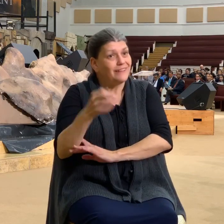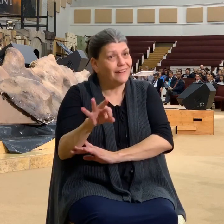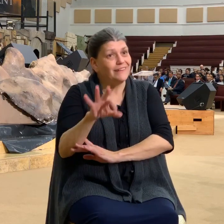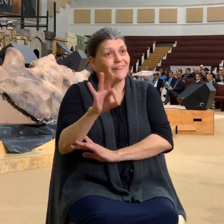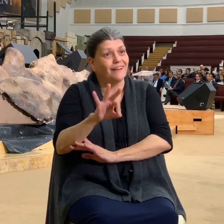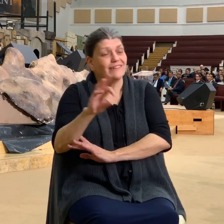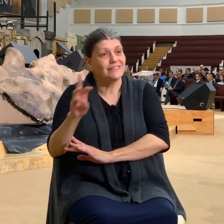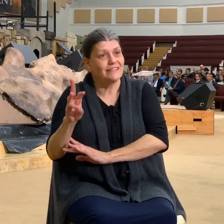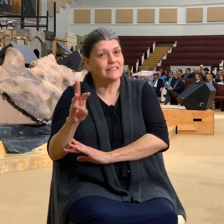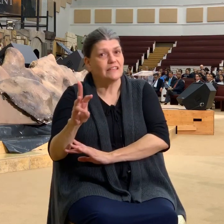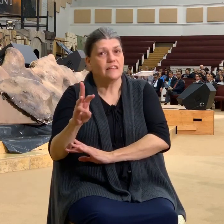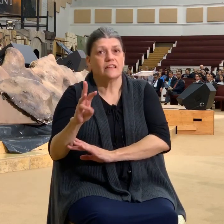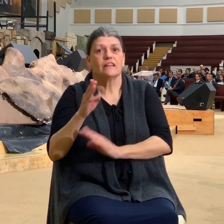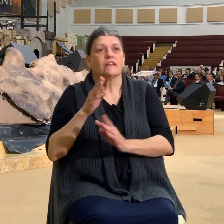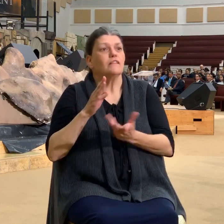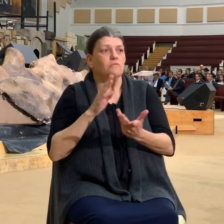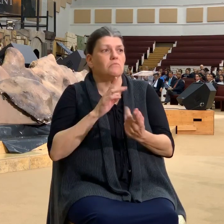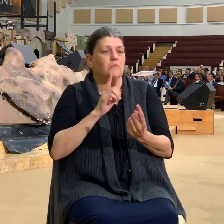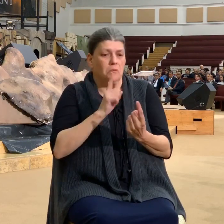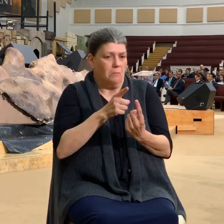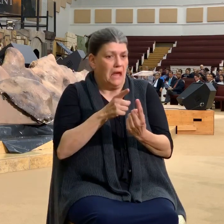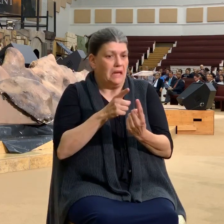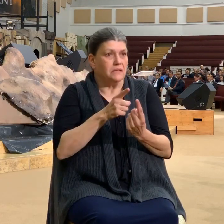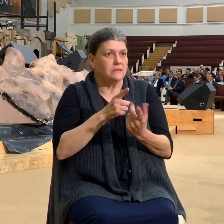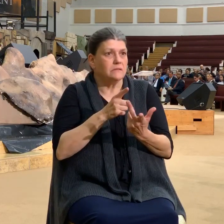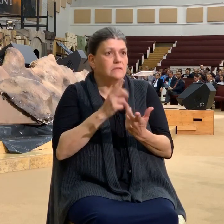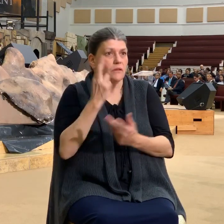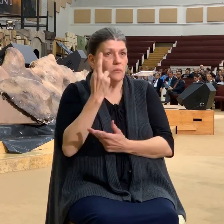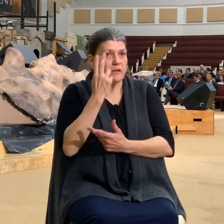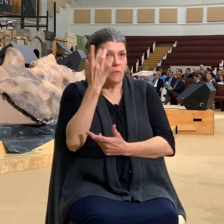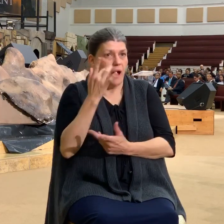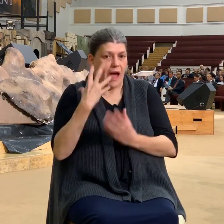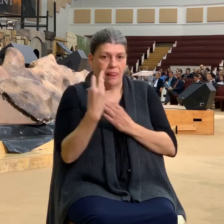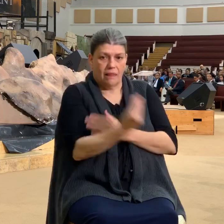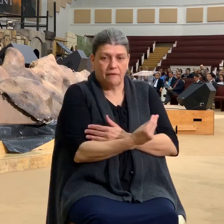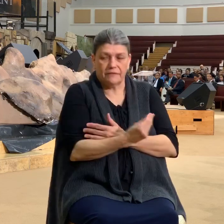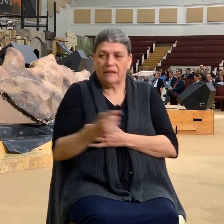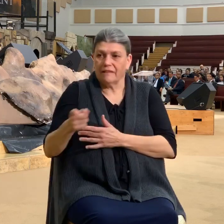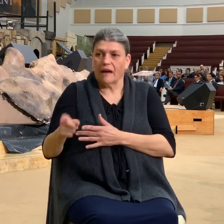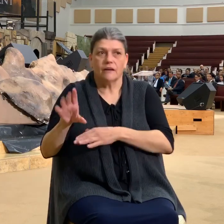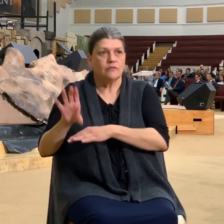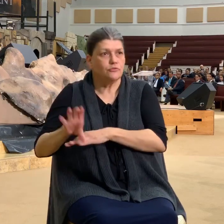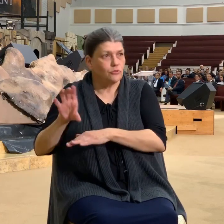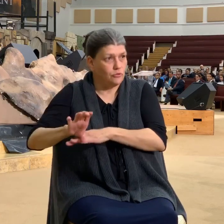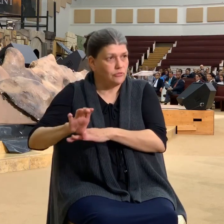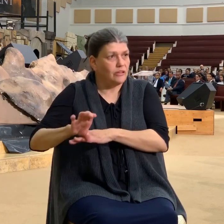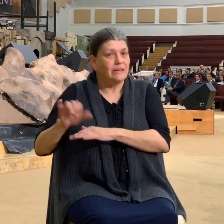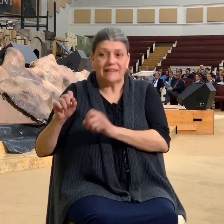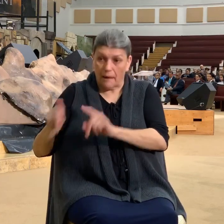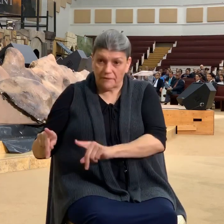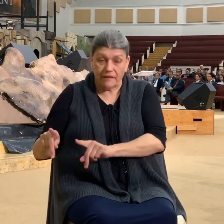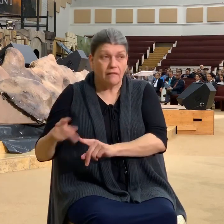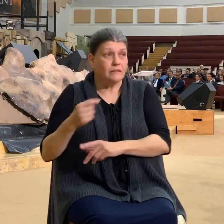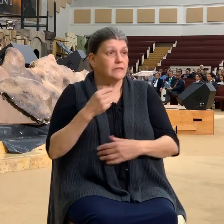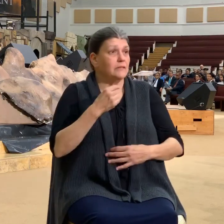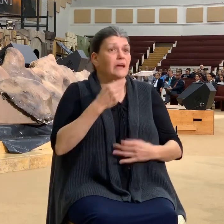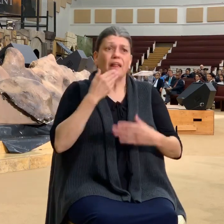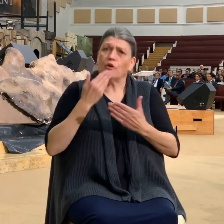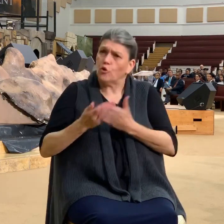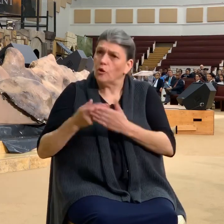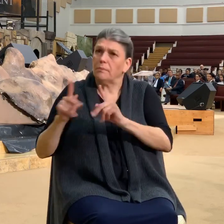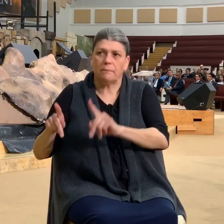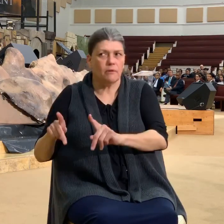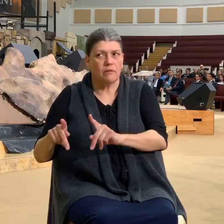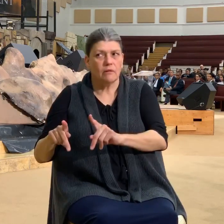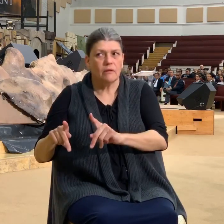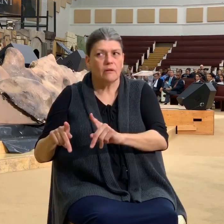main reasons why I left is because the church, though it said it was apostolic and they were good people, not